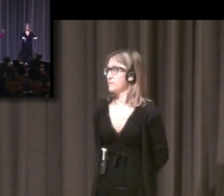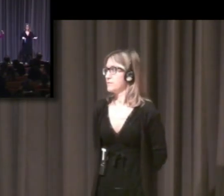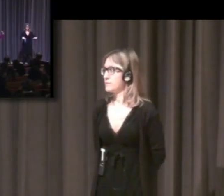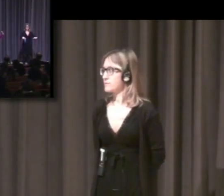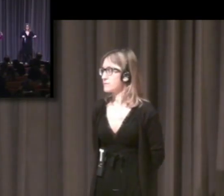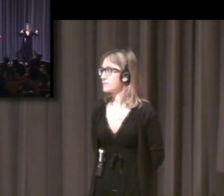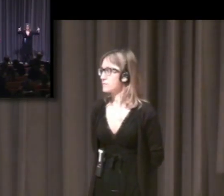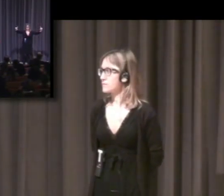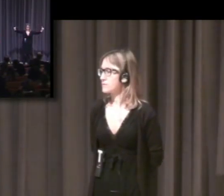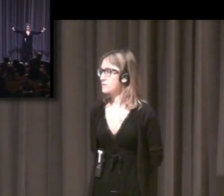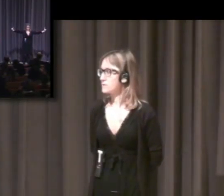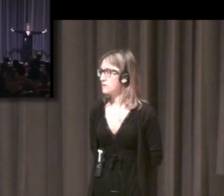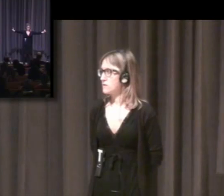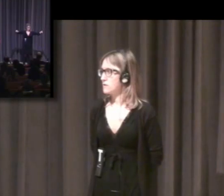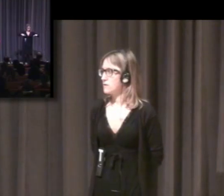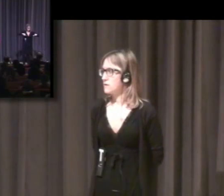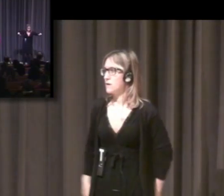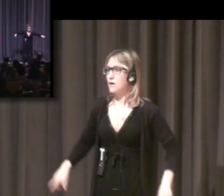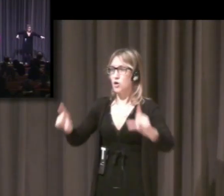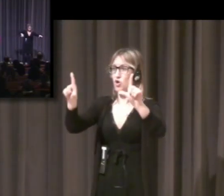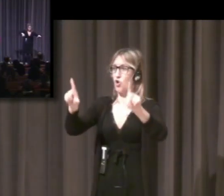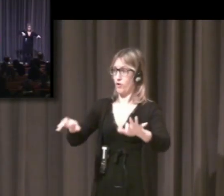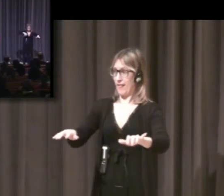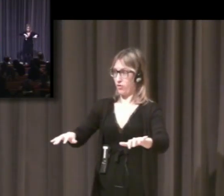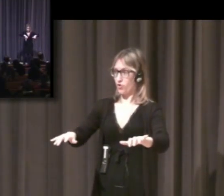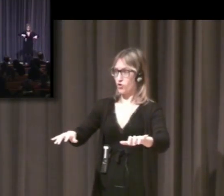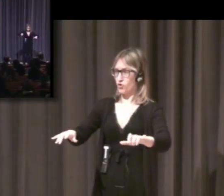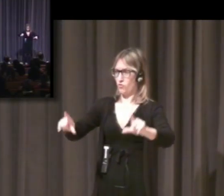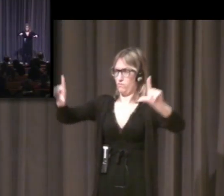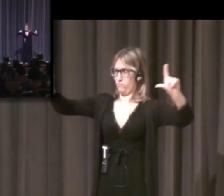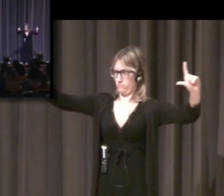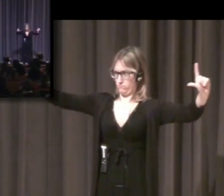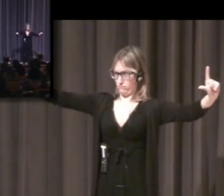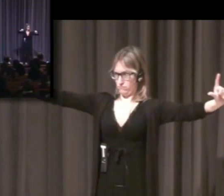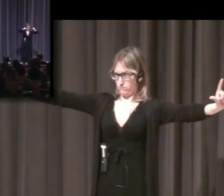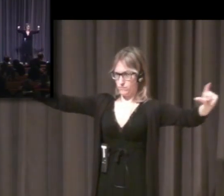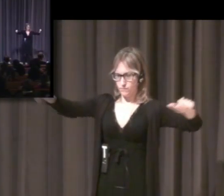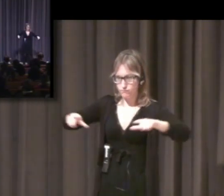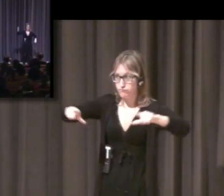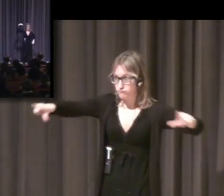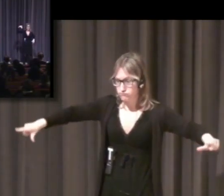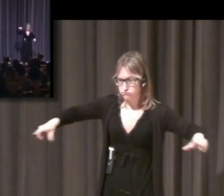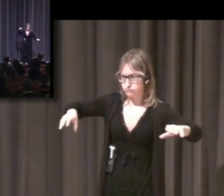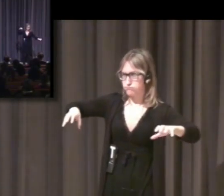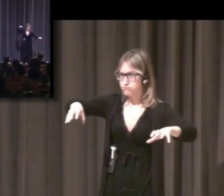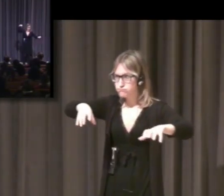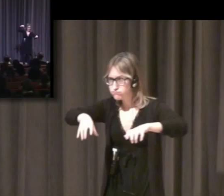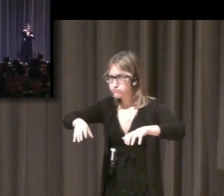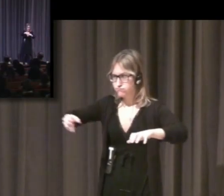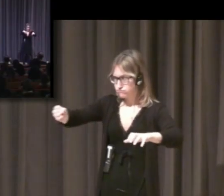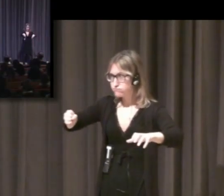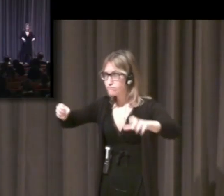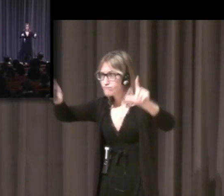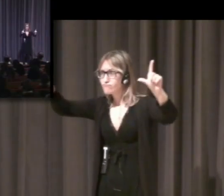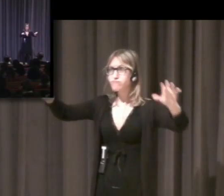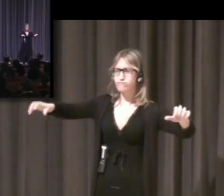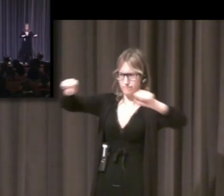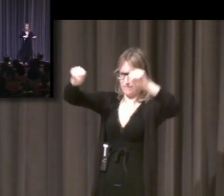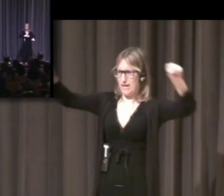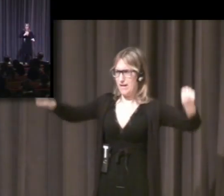Gigantic things. Today, a computer can be the size of a driver's license and